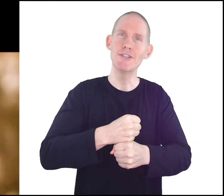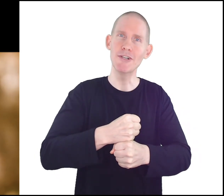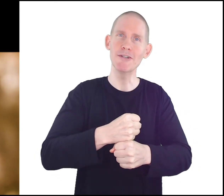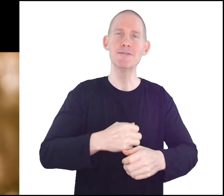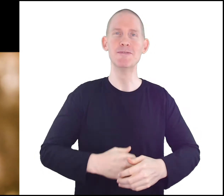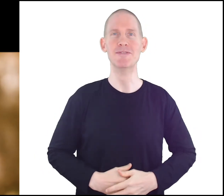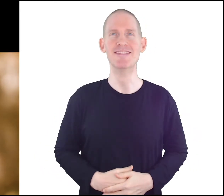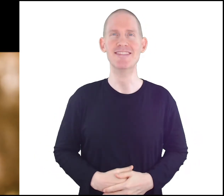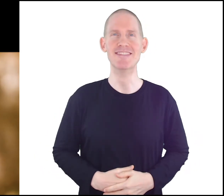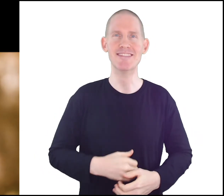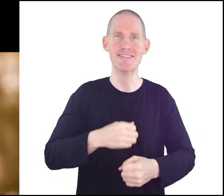Year.